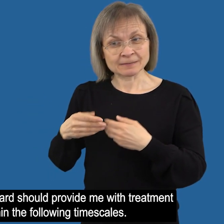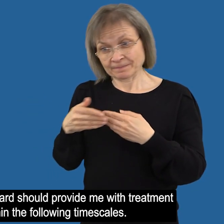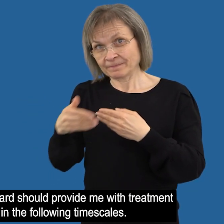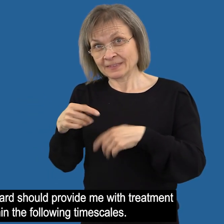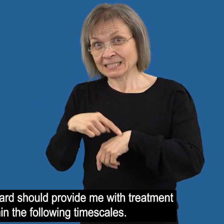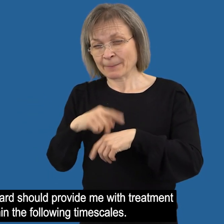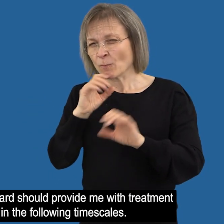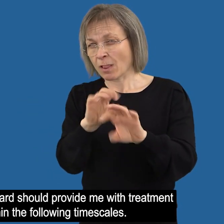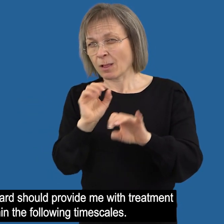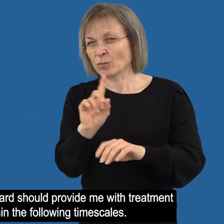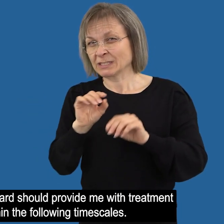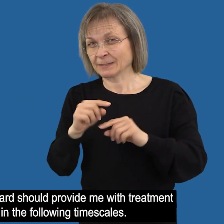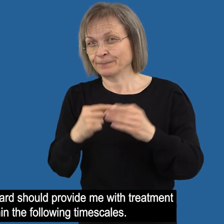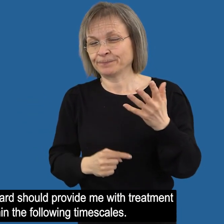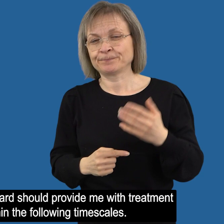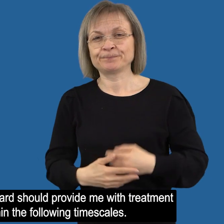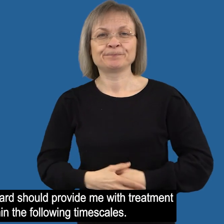the following timescales.